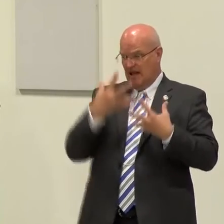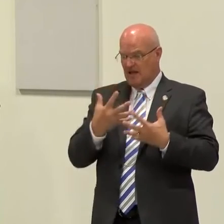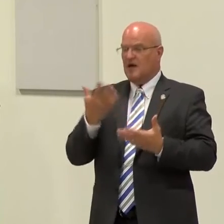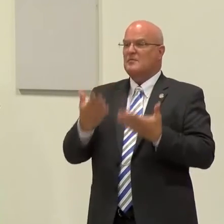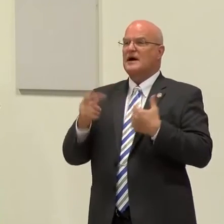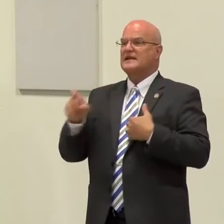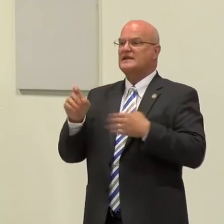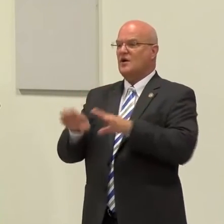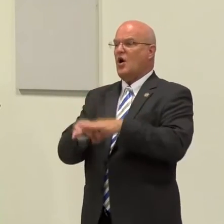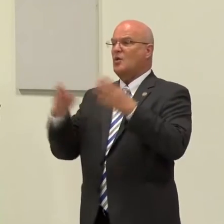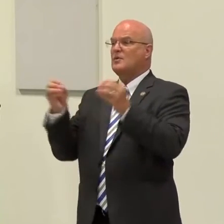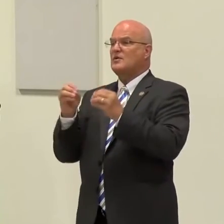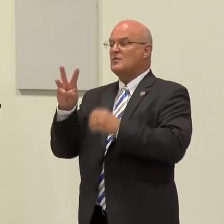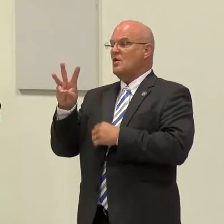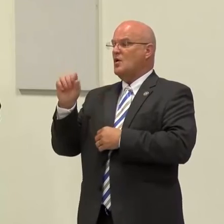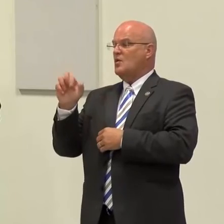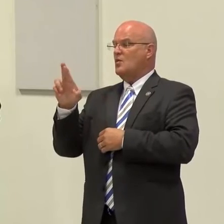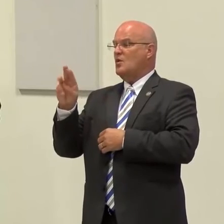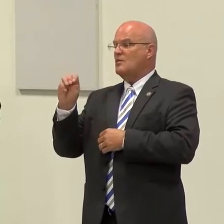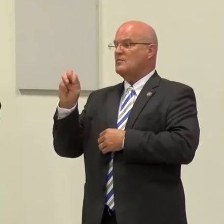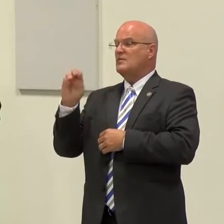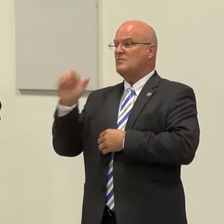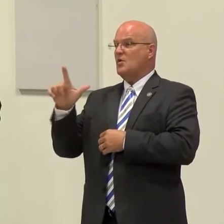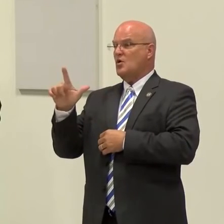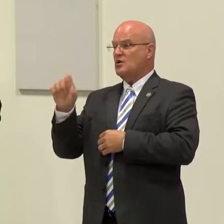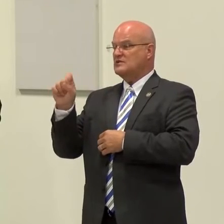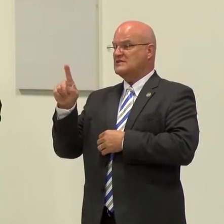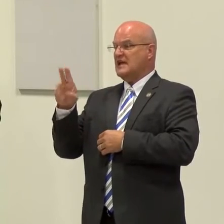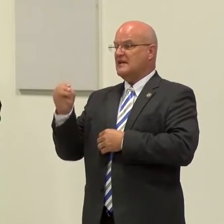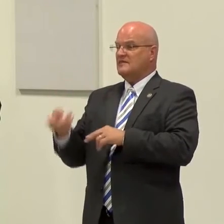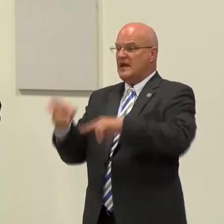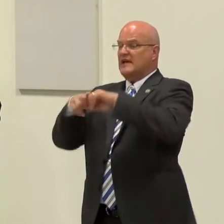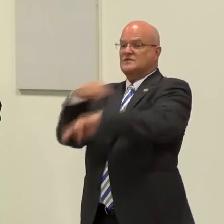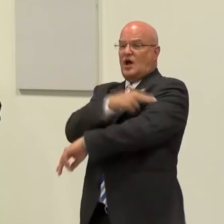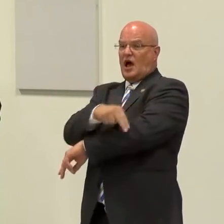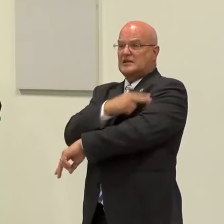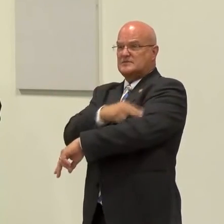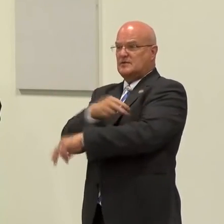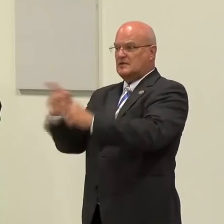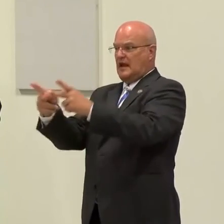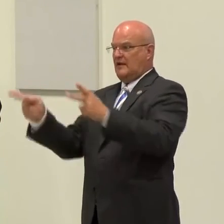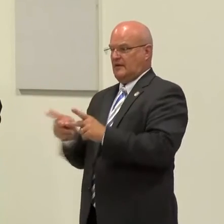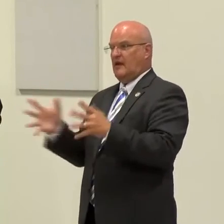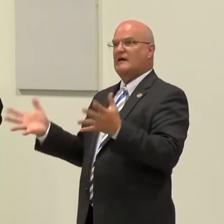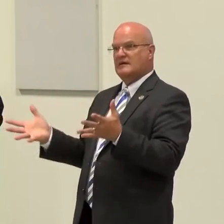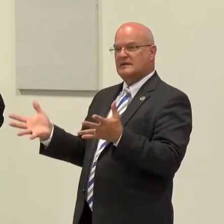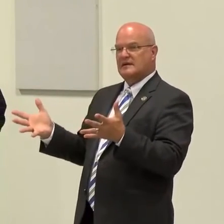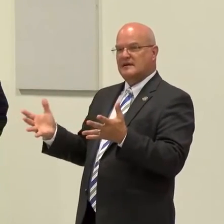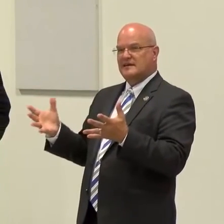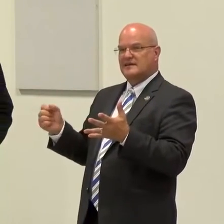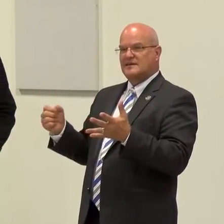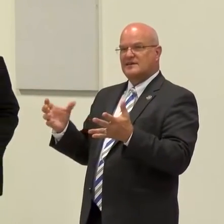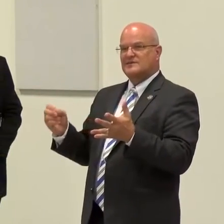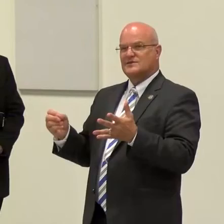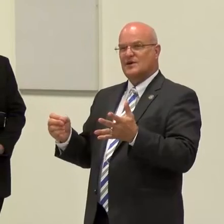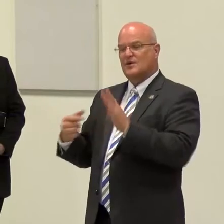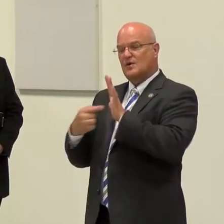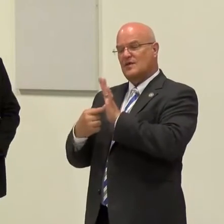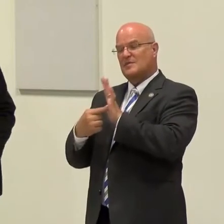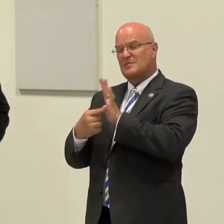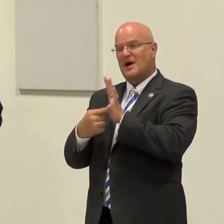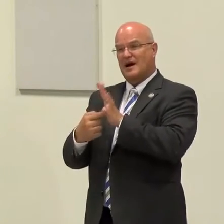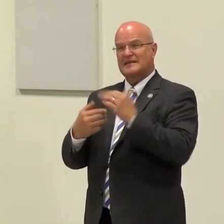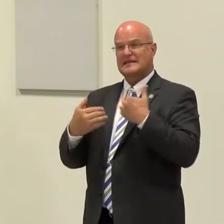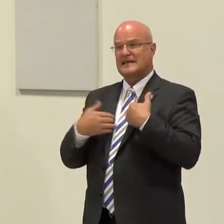need to open up War Memorial Stadium for extra hospital space. And so the